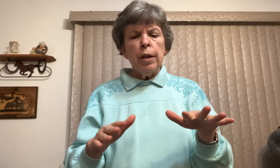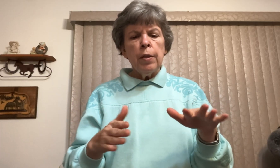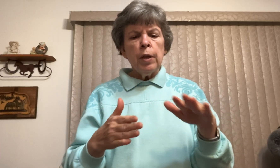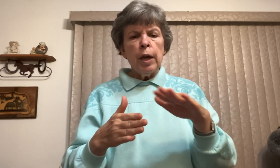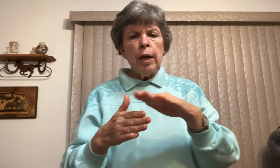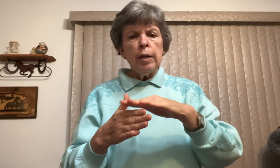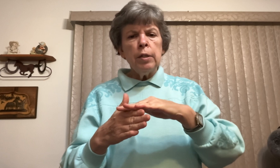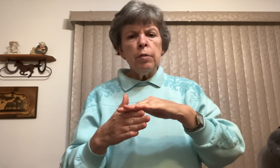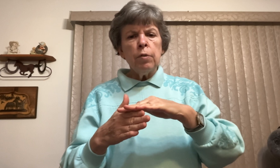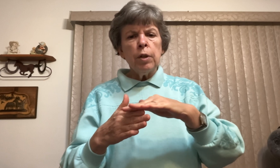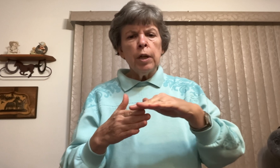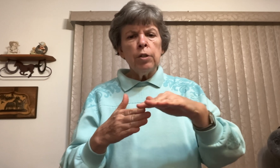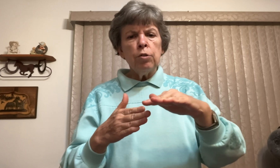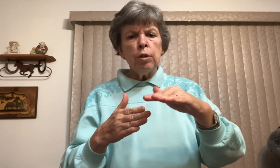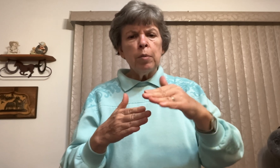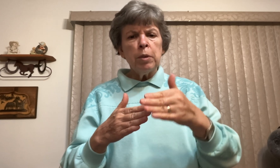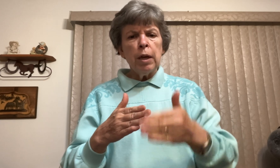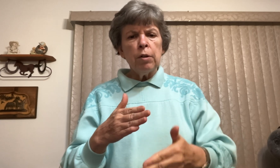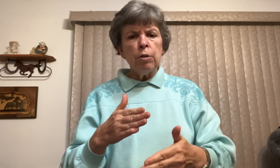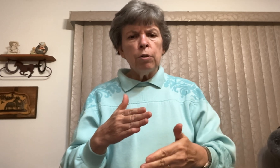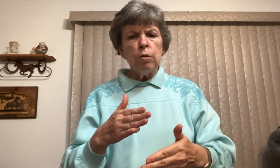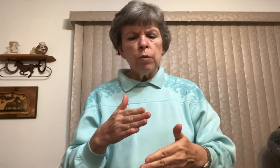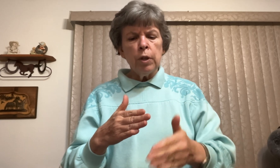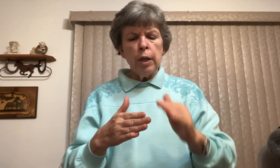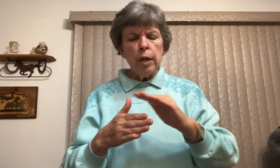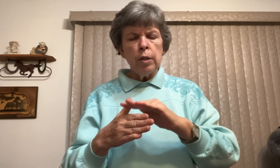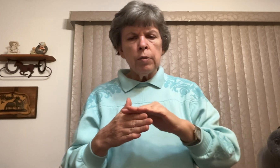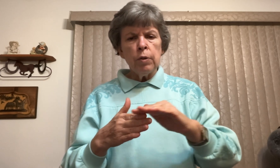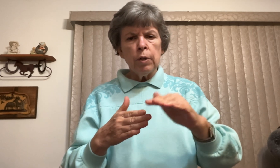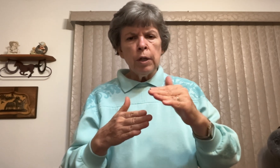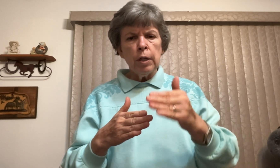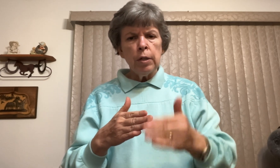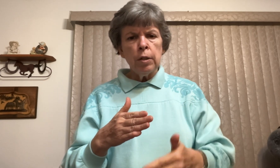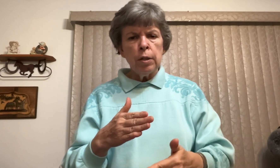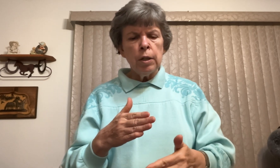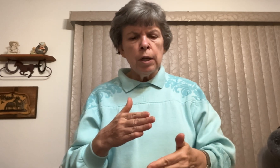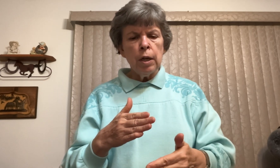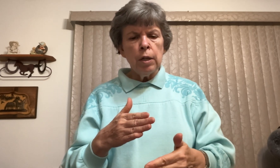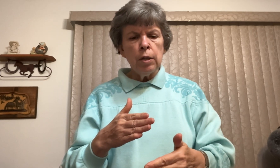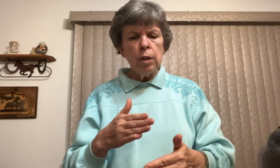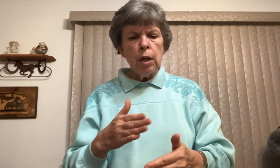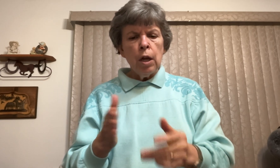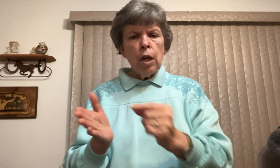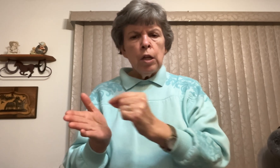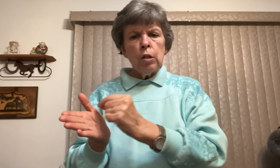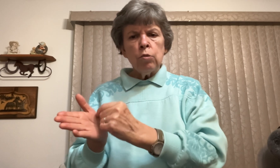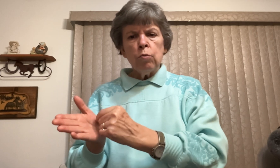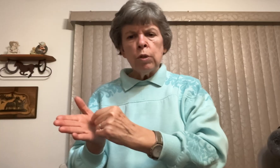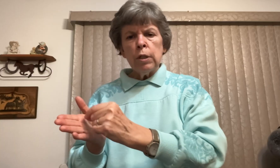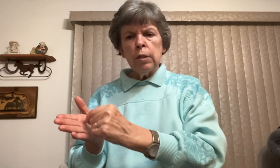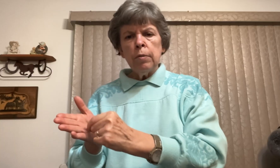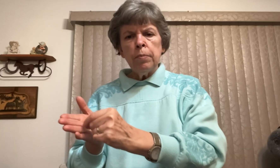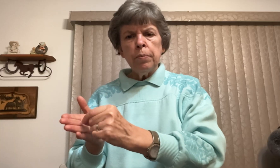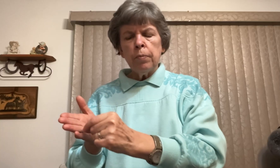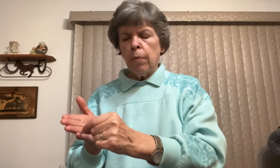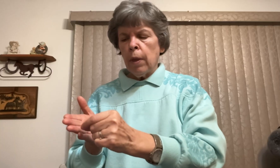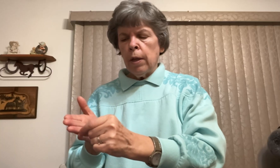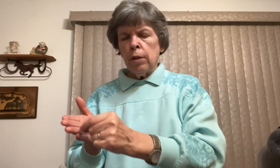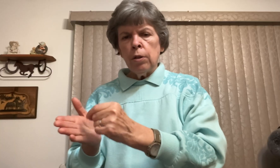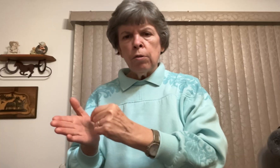The end, for the end, you come down and go over the end of your hand. The end is written. Notice